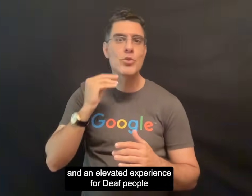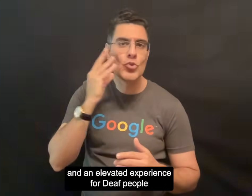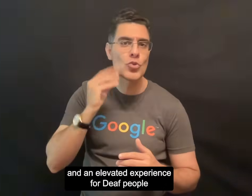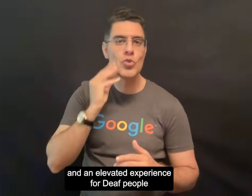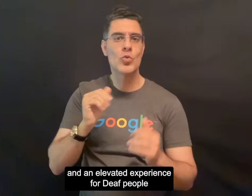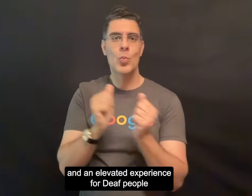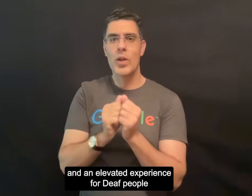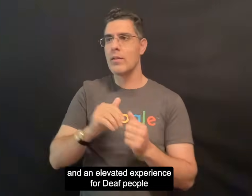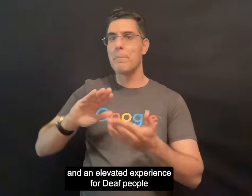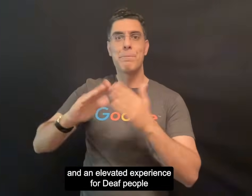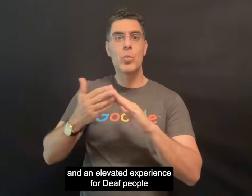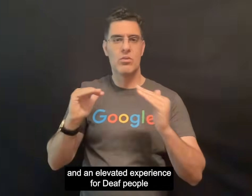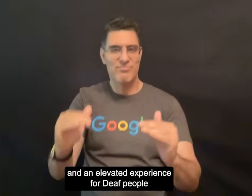an elevated experience for Deaf people